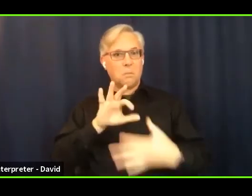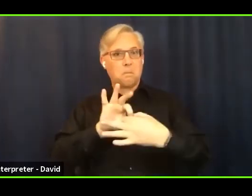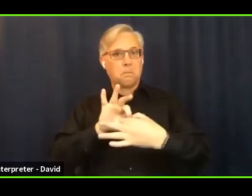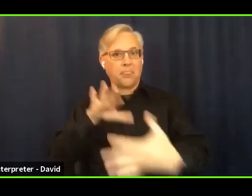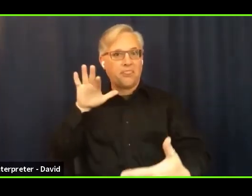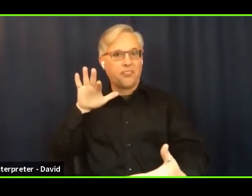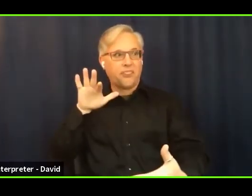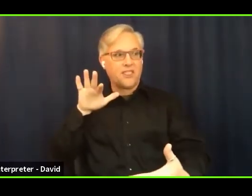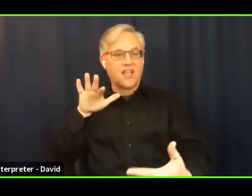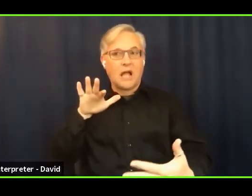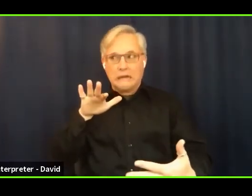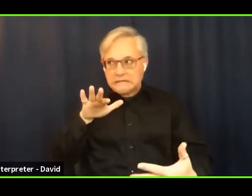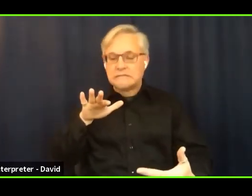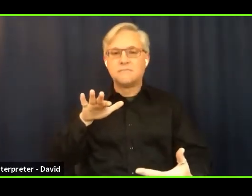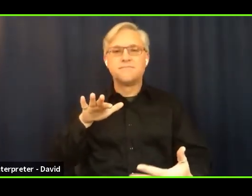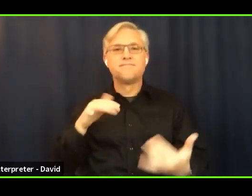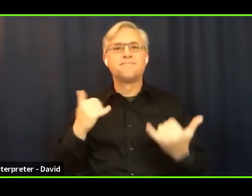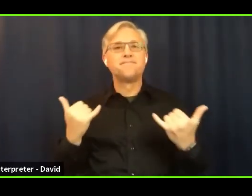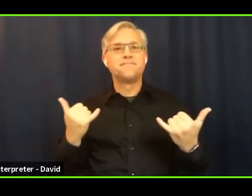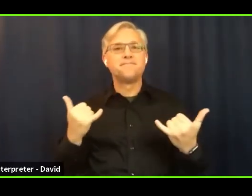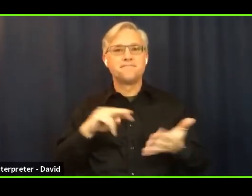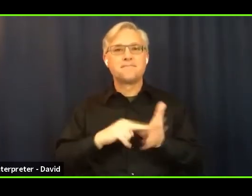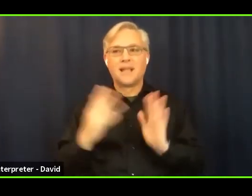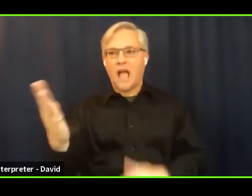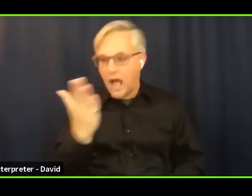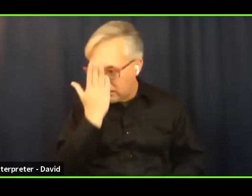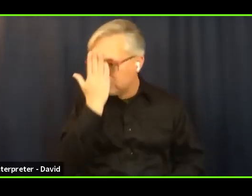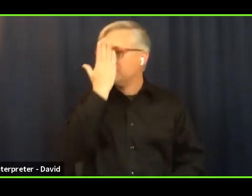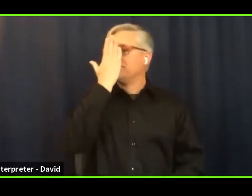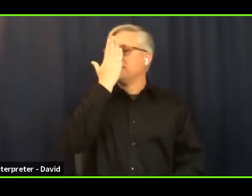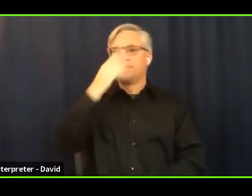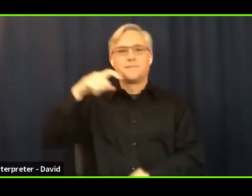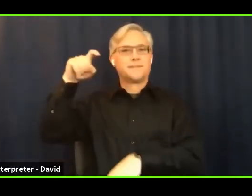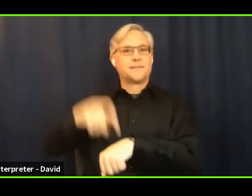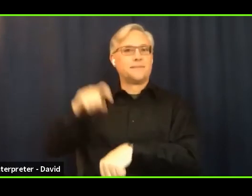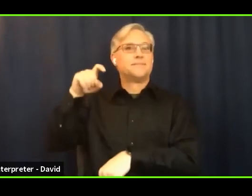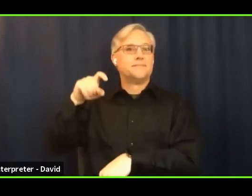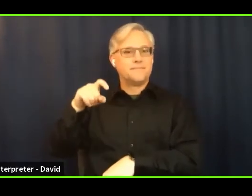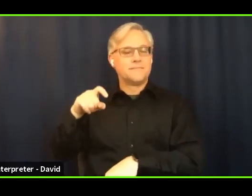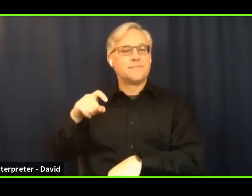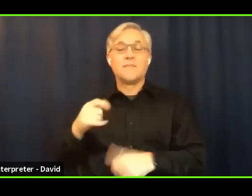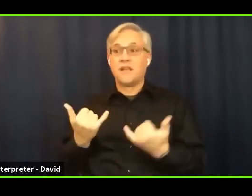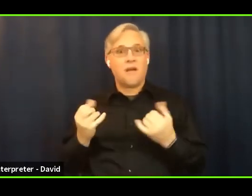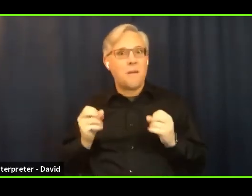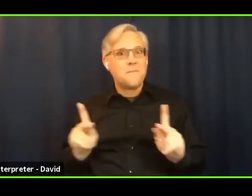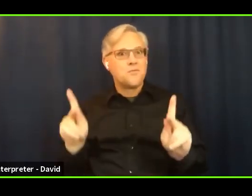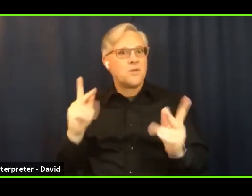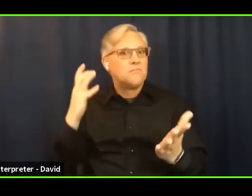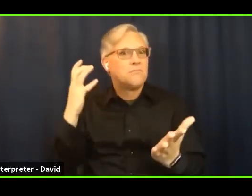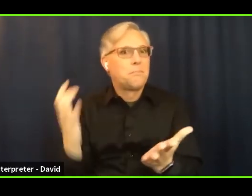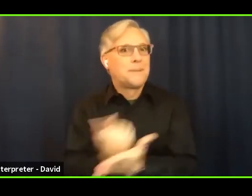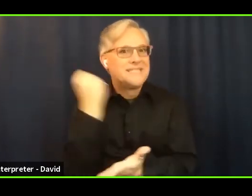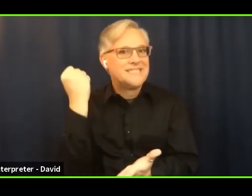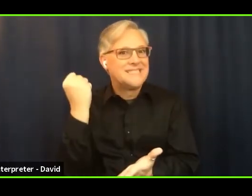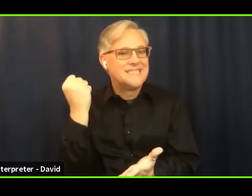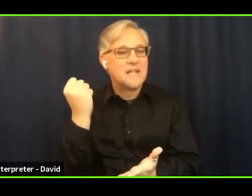We have this experience, this opportunity, because now we have some sense of how others